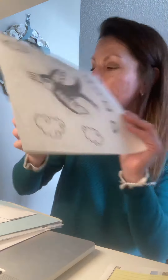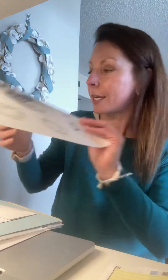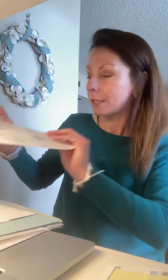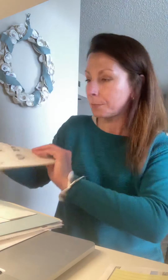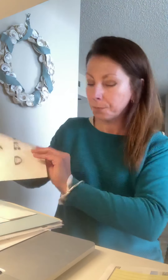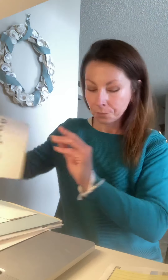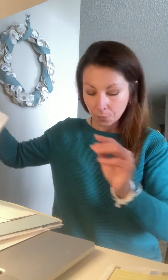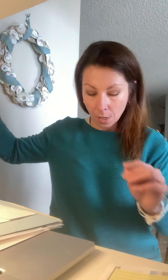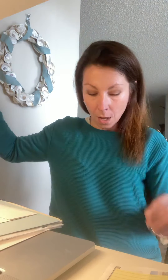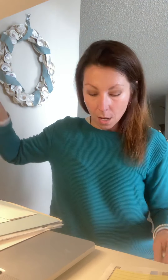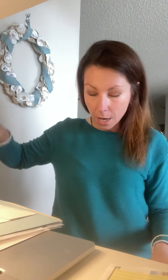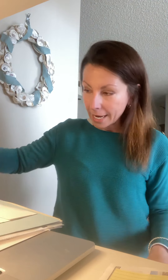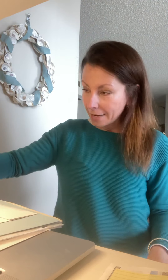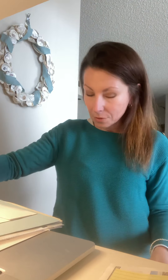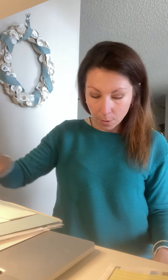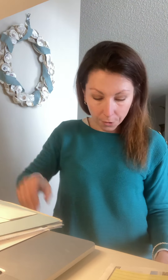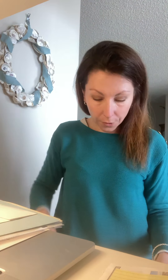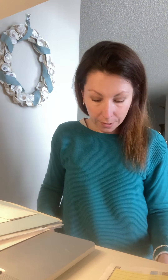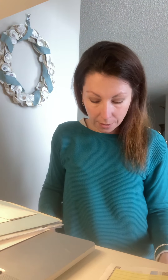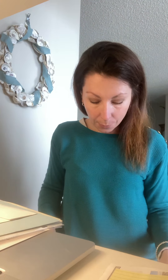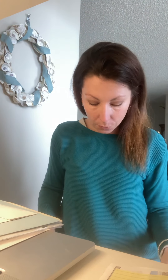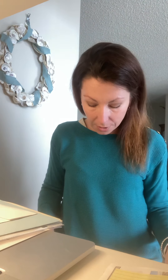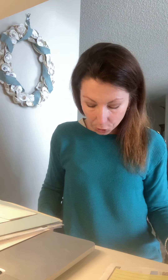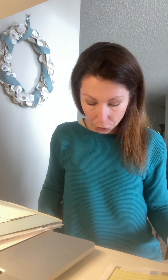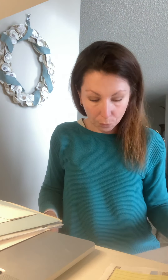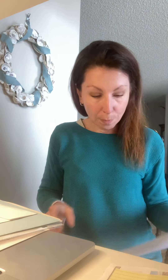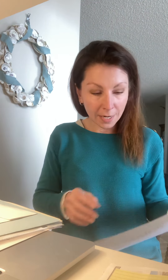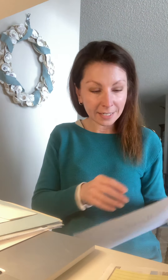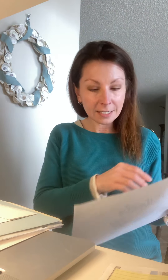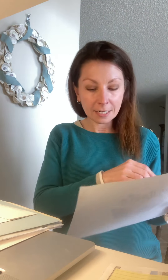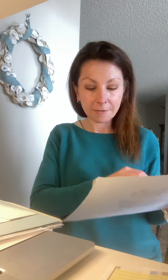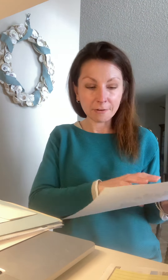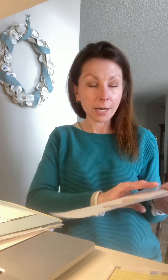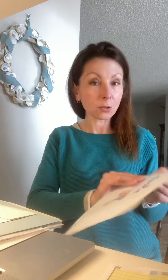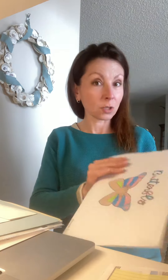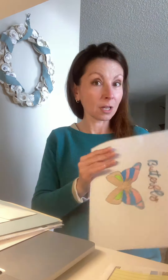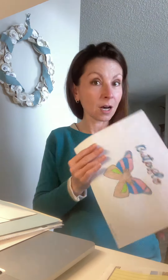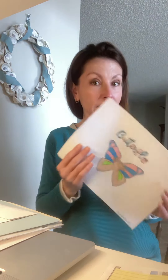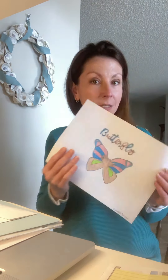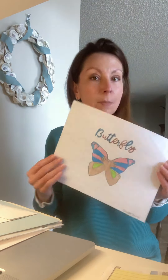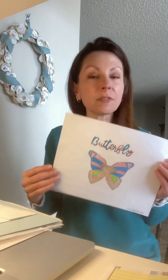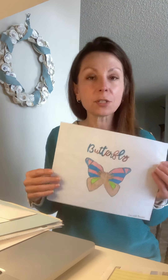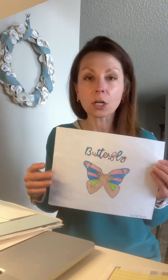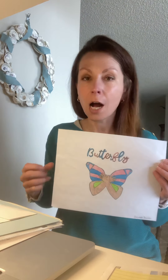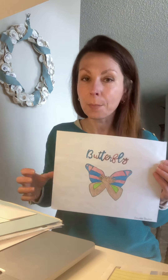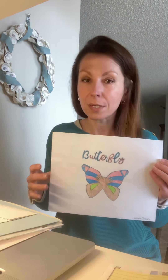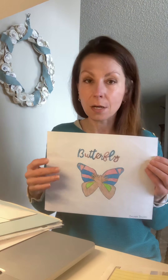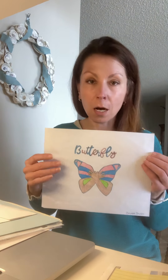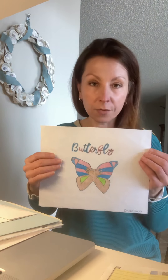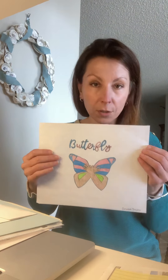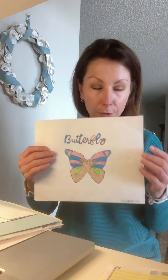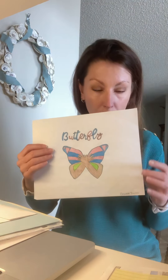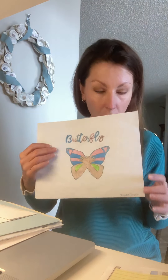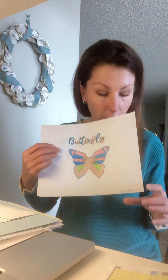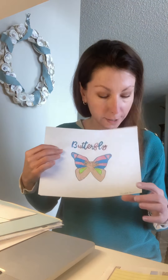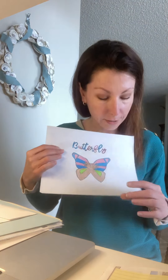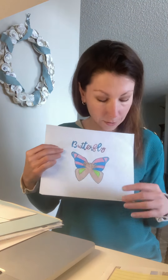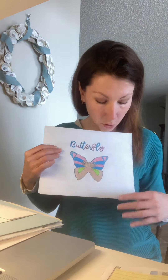shaded. I have some other examples that you might find online. Some of these are copies of the original artist's